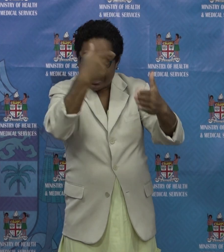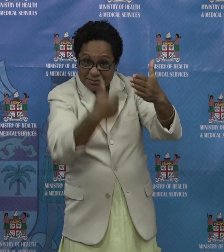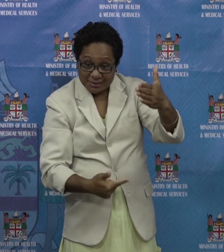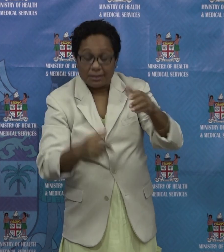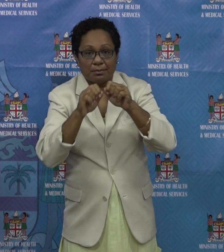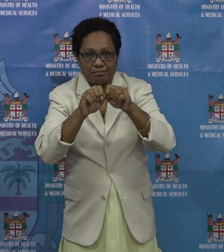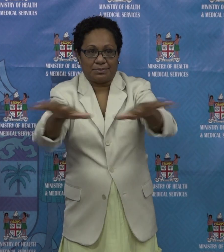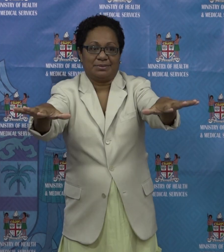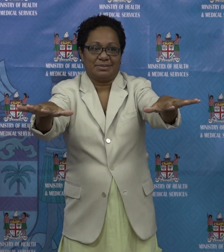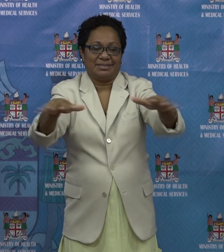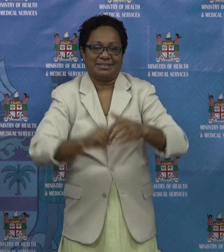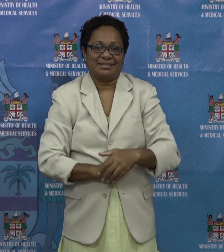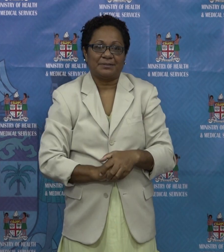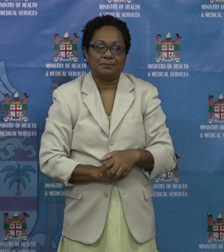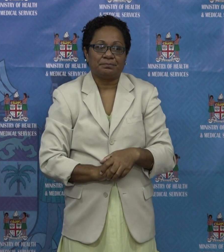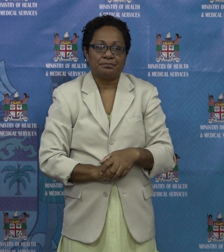based on that list.